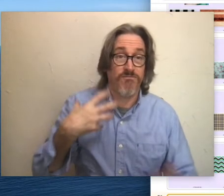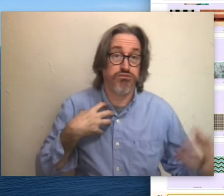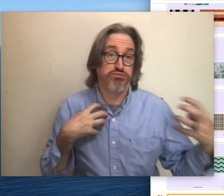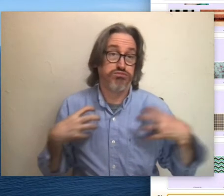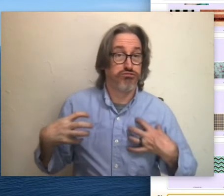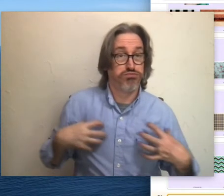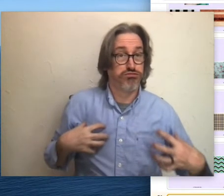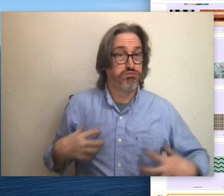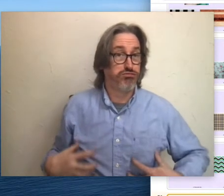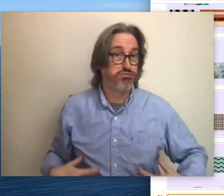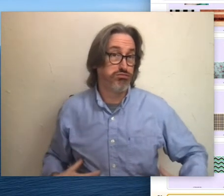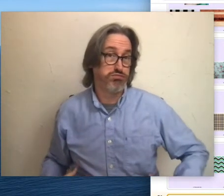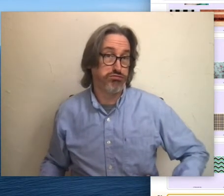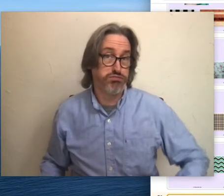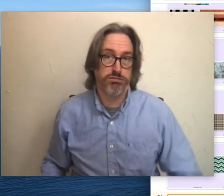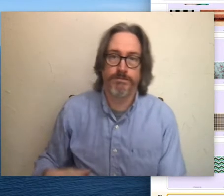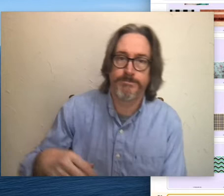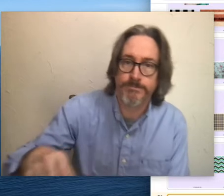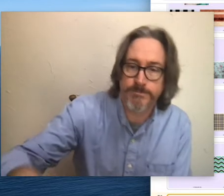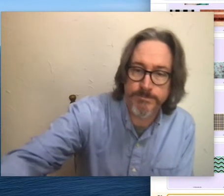giraffe.